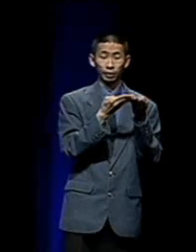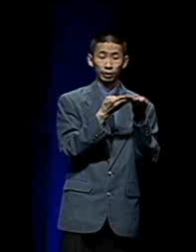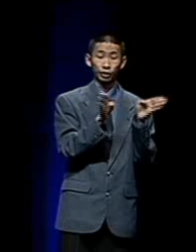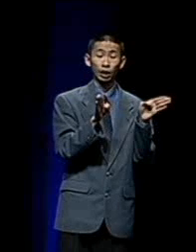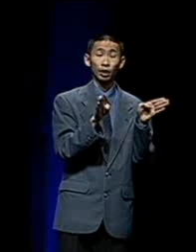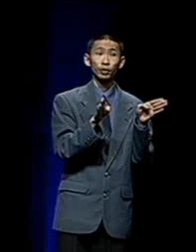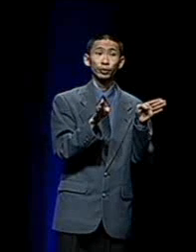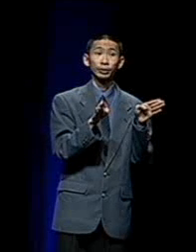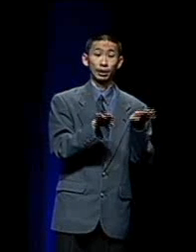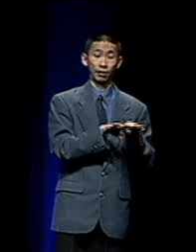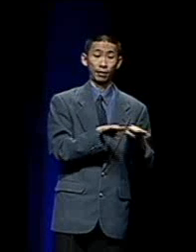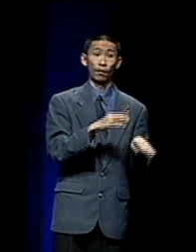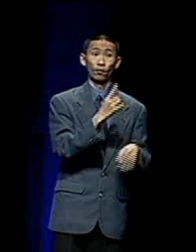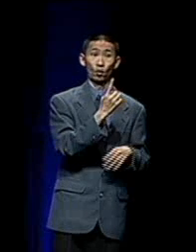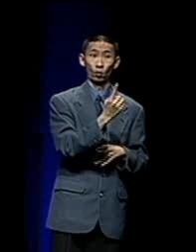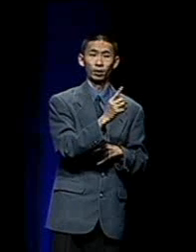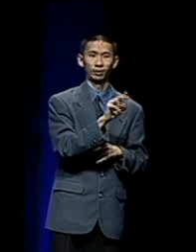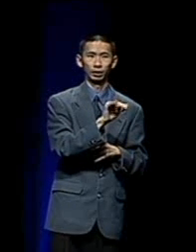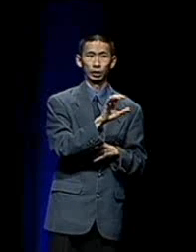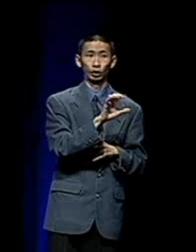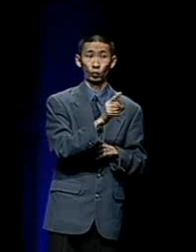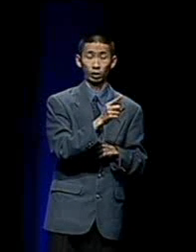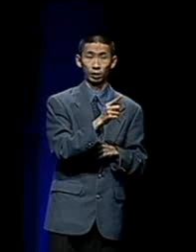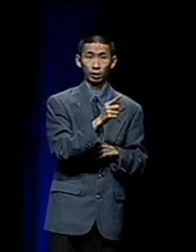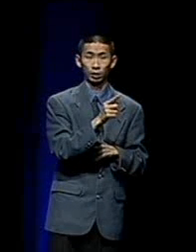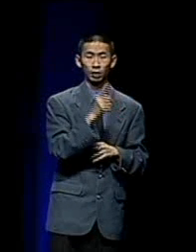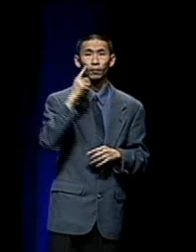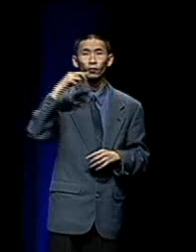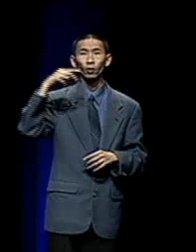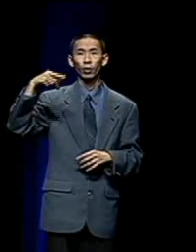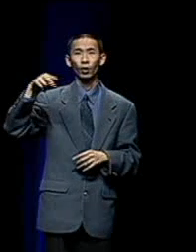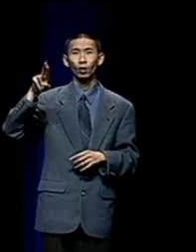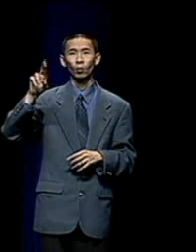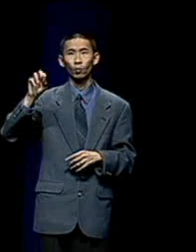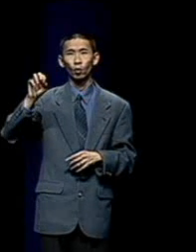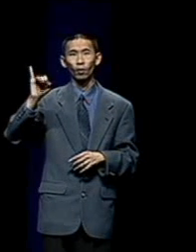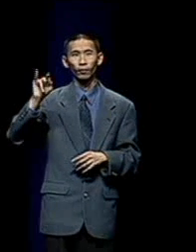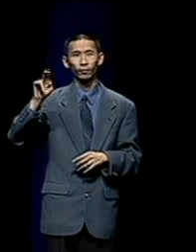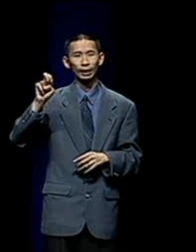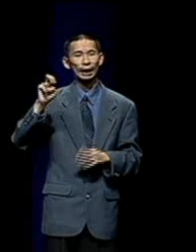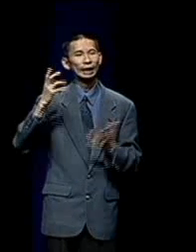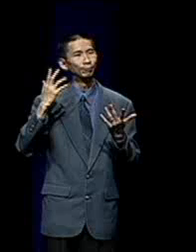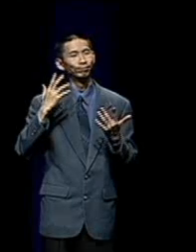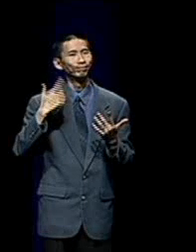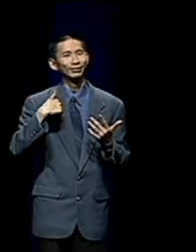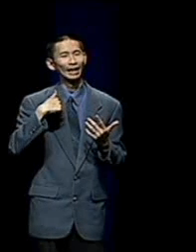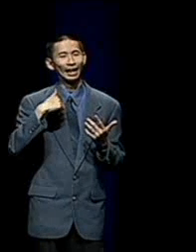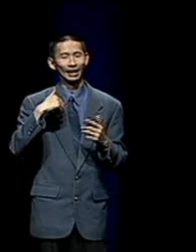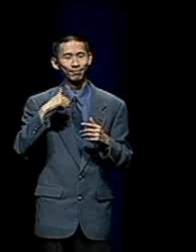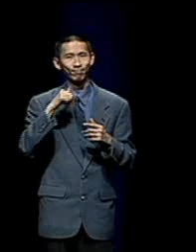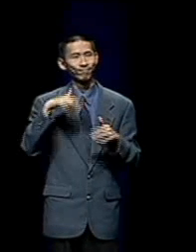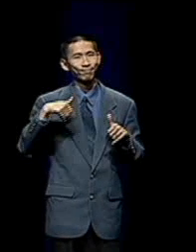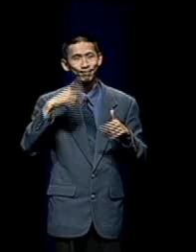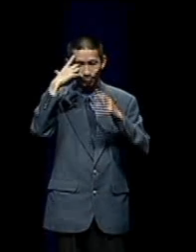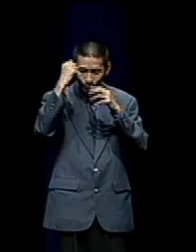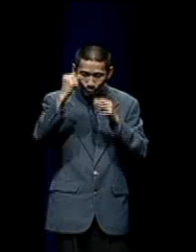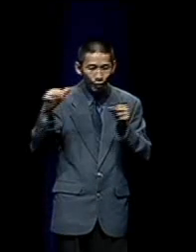1 credential in the profile, and unfortunately I don't have the profile memorized, but basically the idea